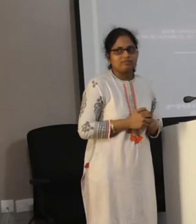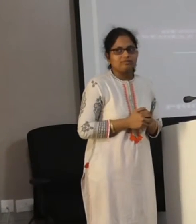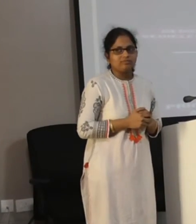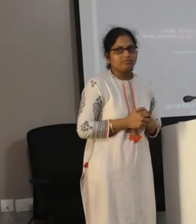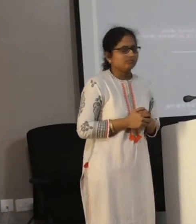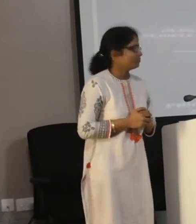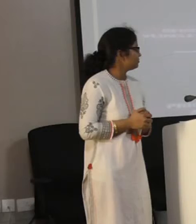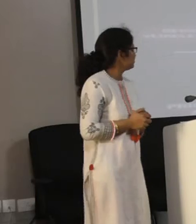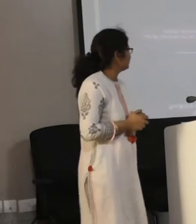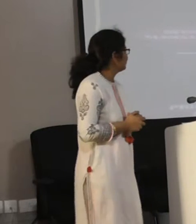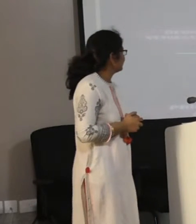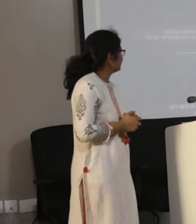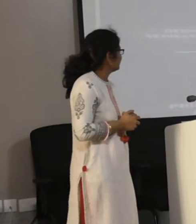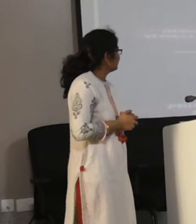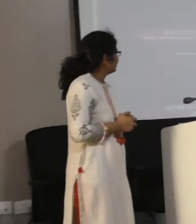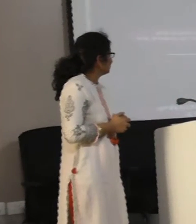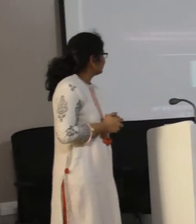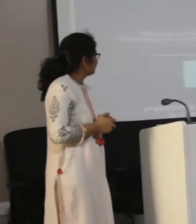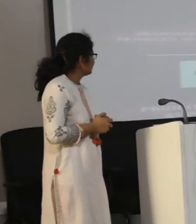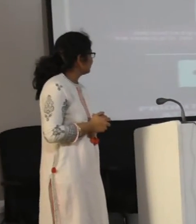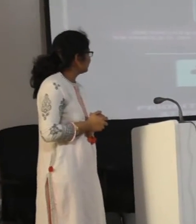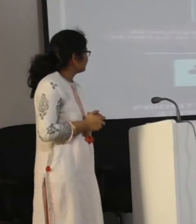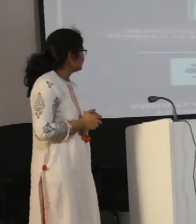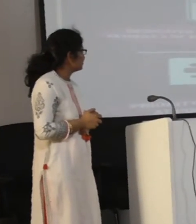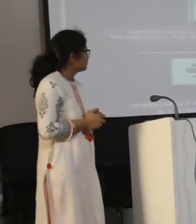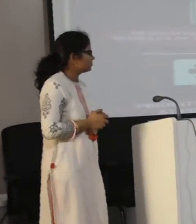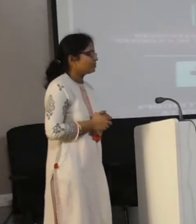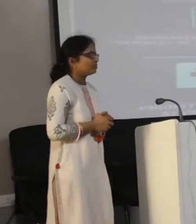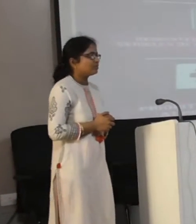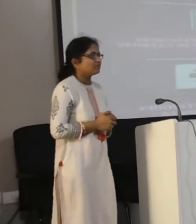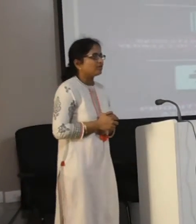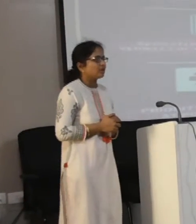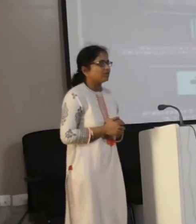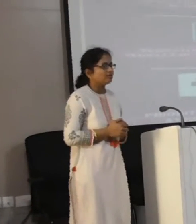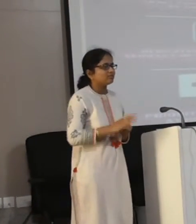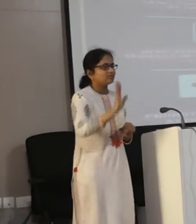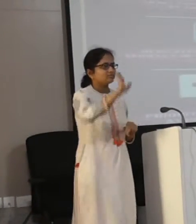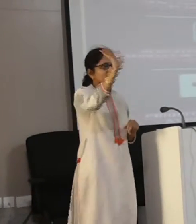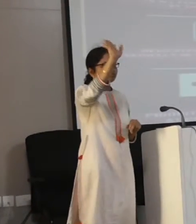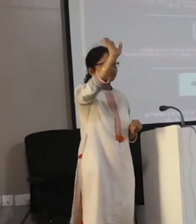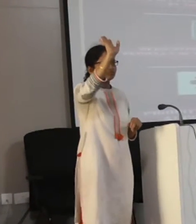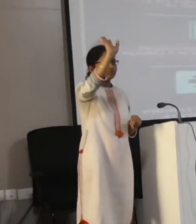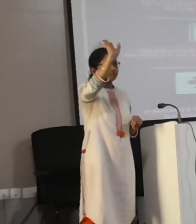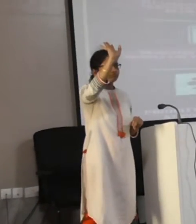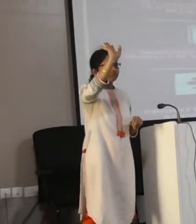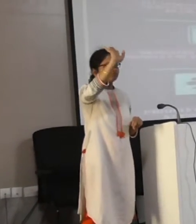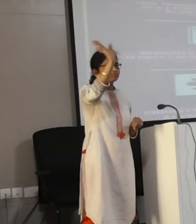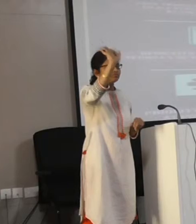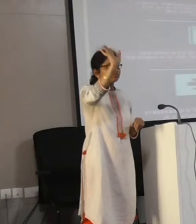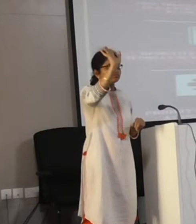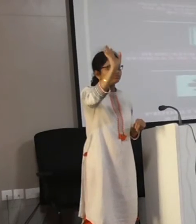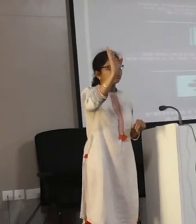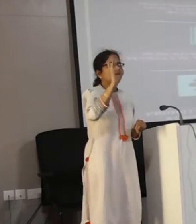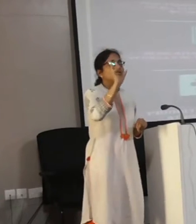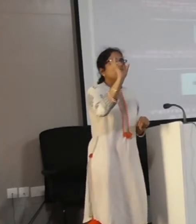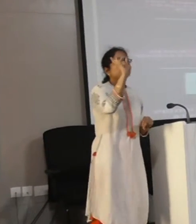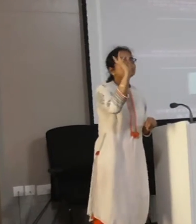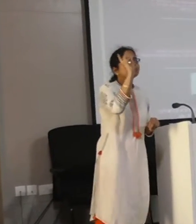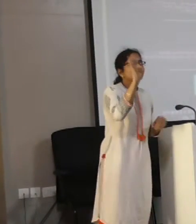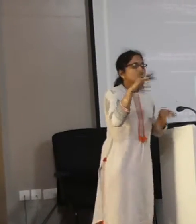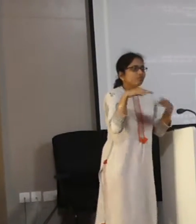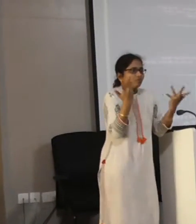And most important, at we would be given priority even if there is a queue.